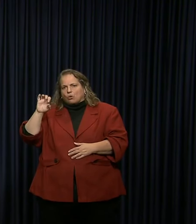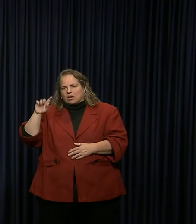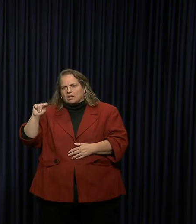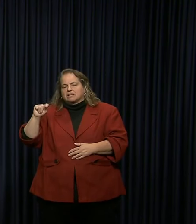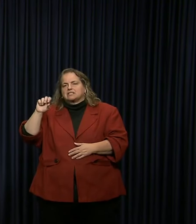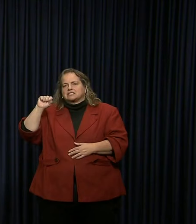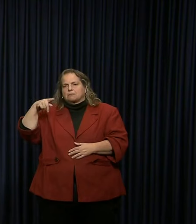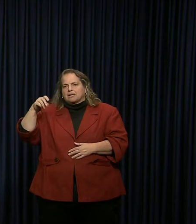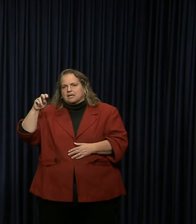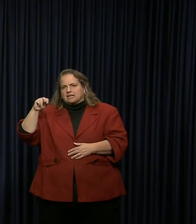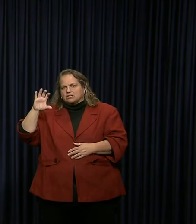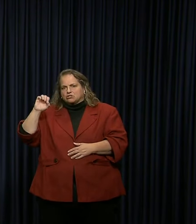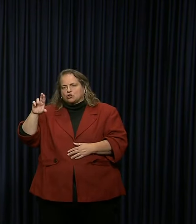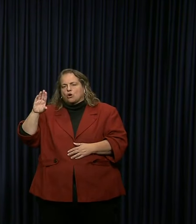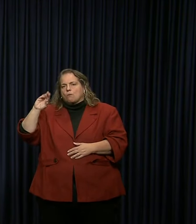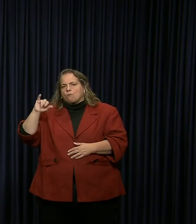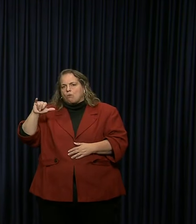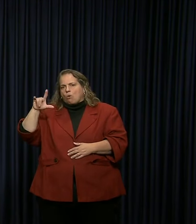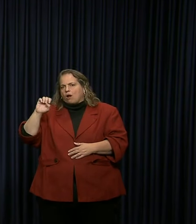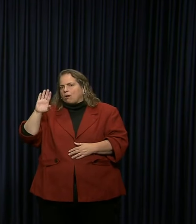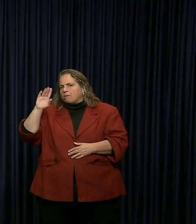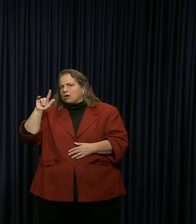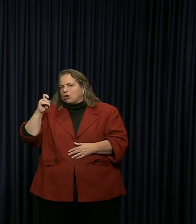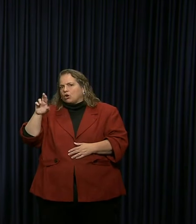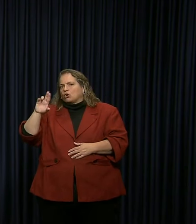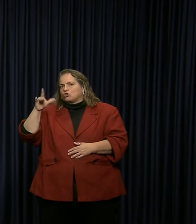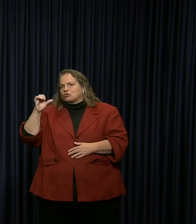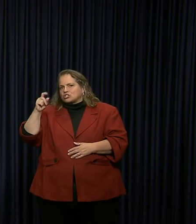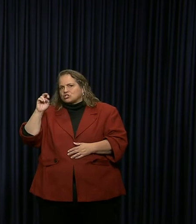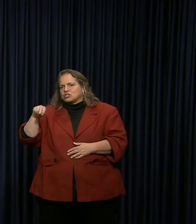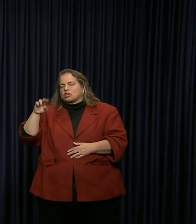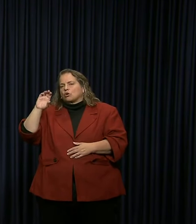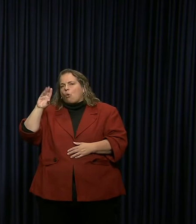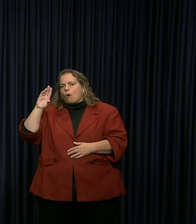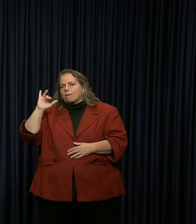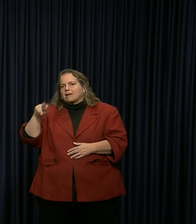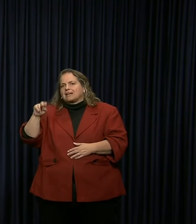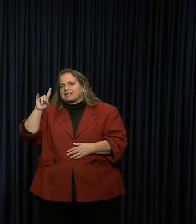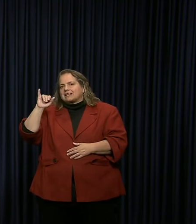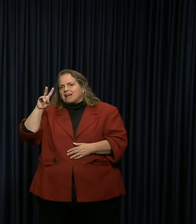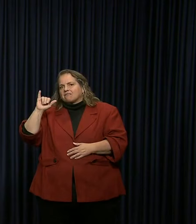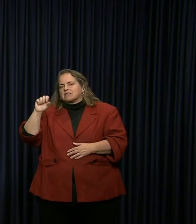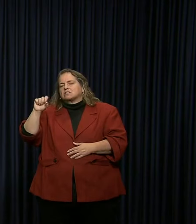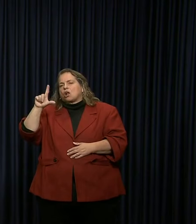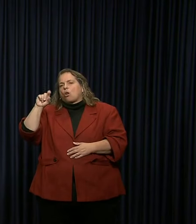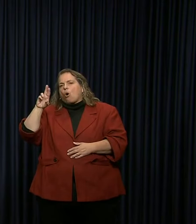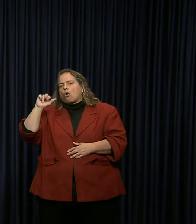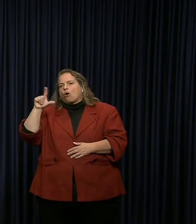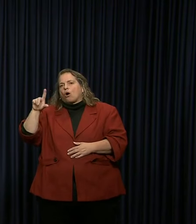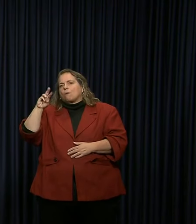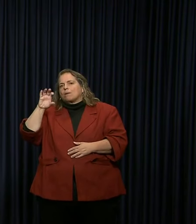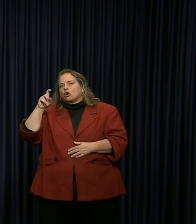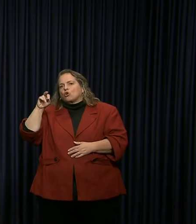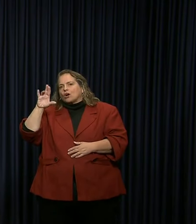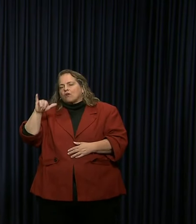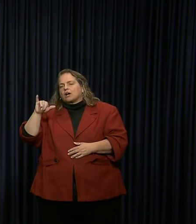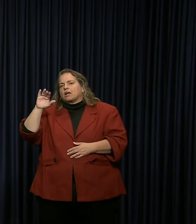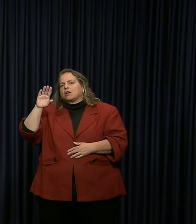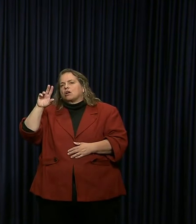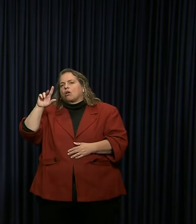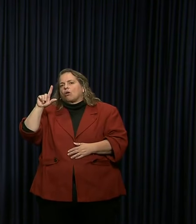3 in Spencer, 2 in Boyle, Butler, Christian, Corbin, Davis, Greenup, Laurel, McCreary, Muhlenberg, Nelson, and